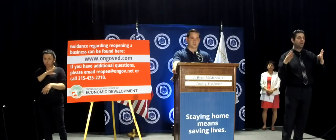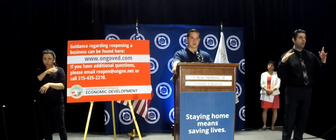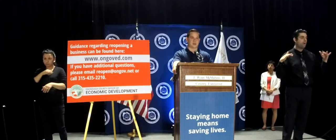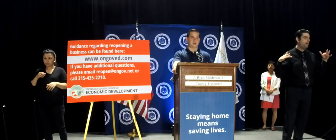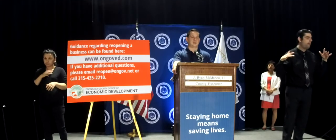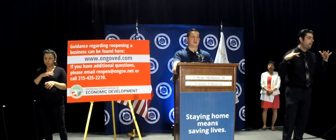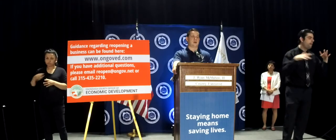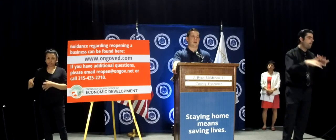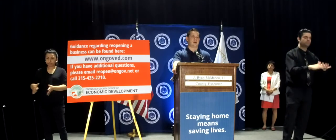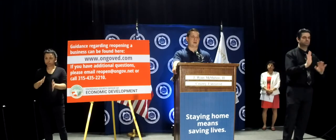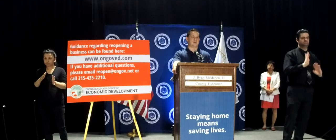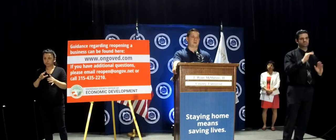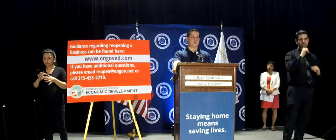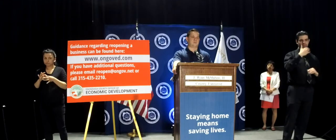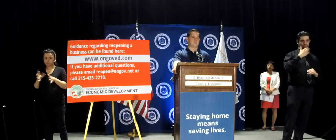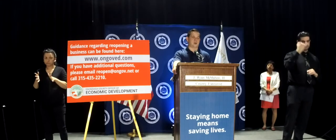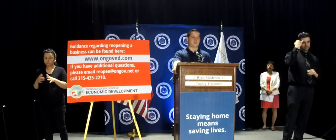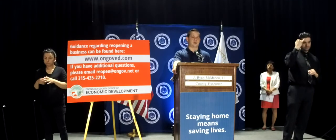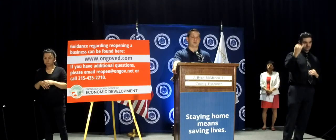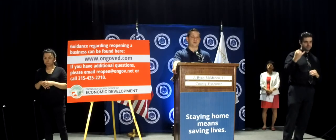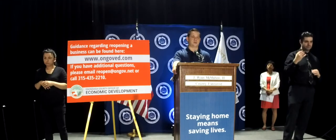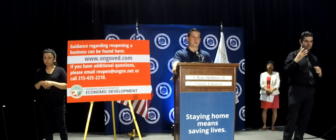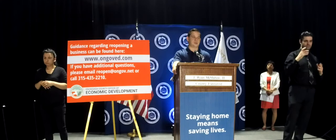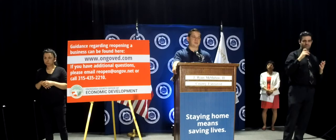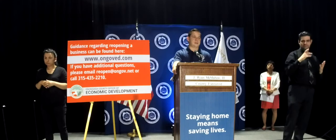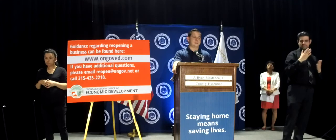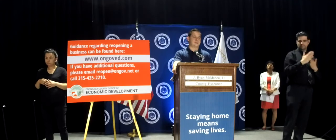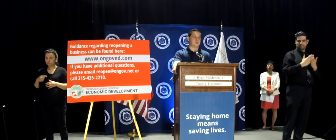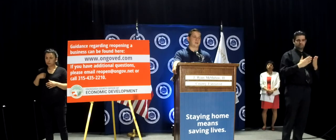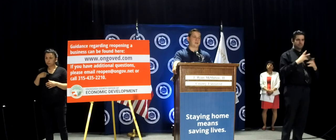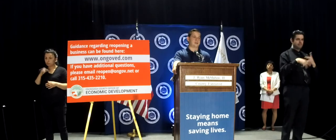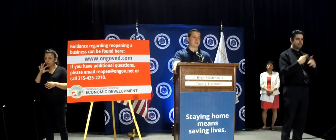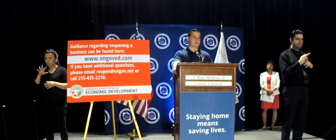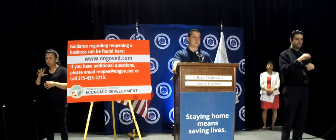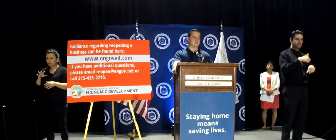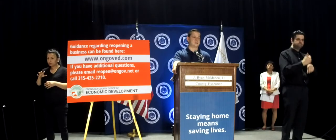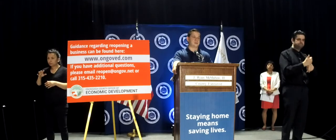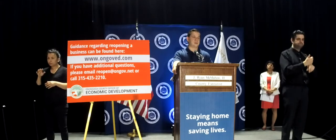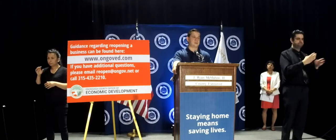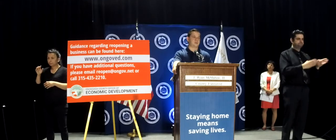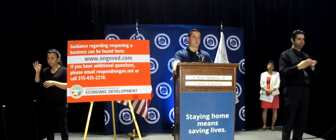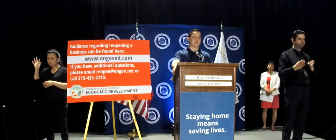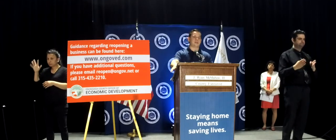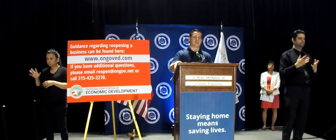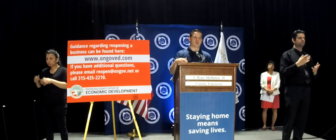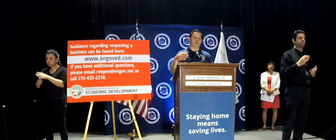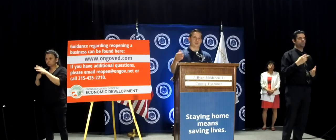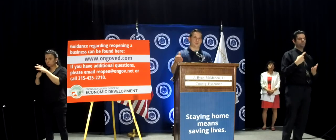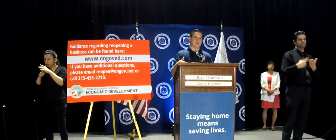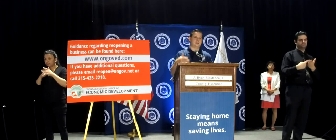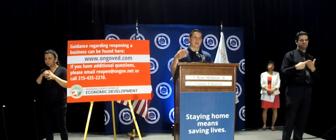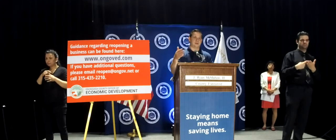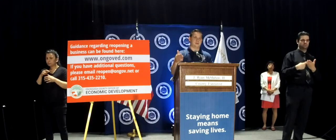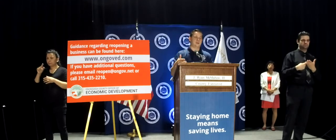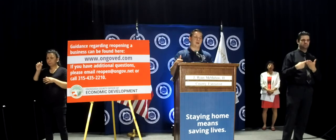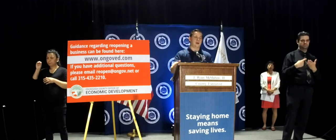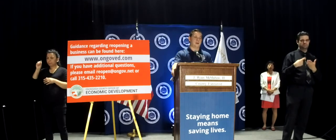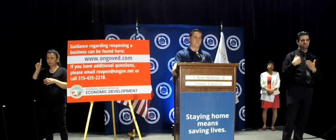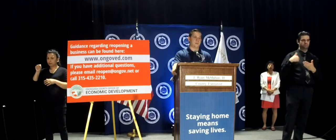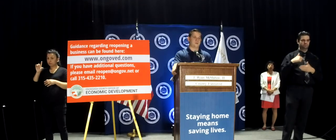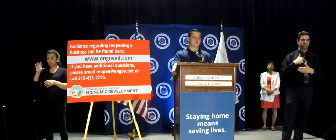with the bishop today. I talked to other clergy. So I think this is something we need to do. We need to